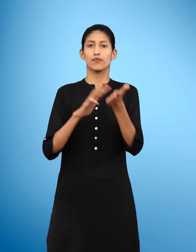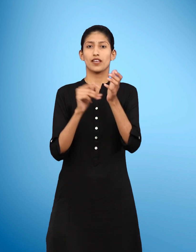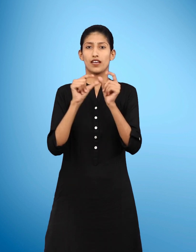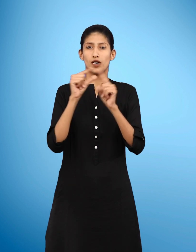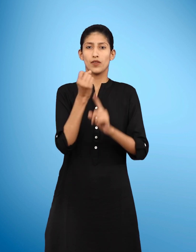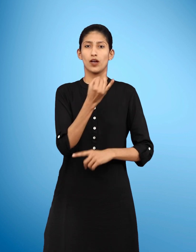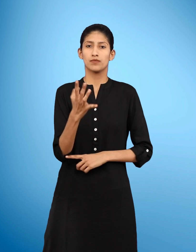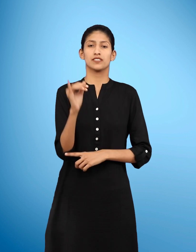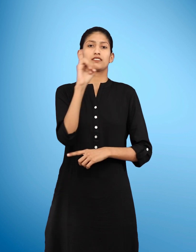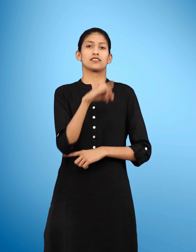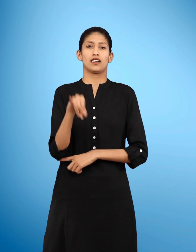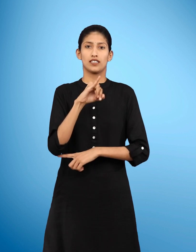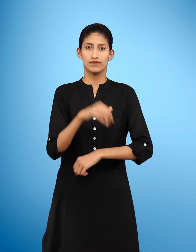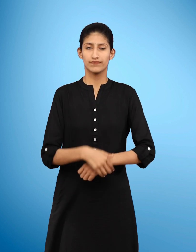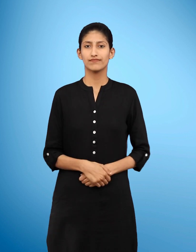Look at map 6, pages